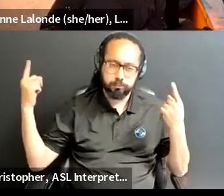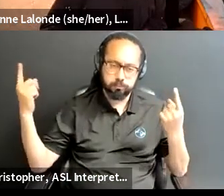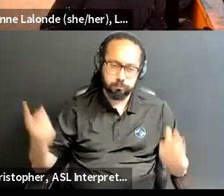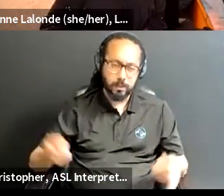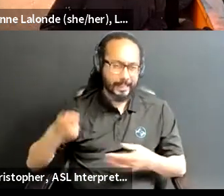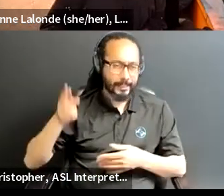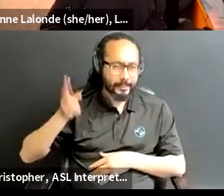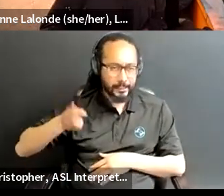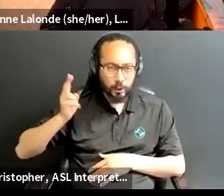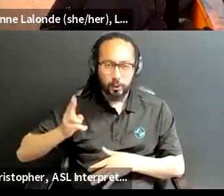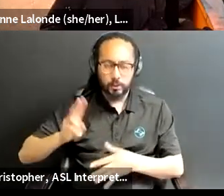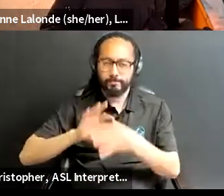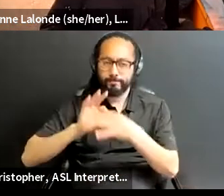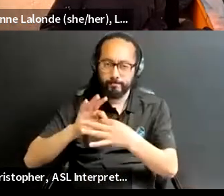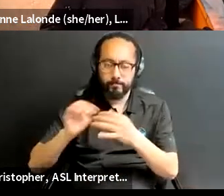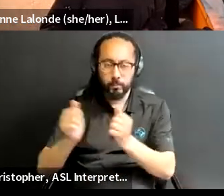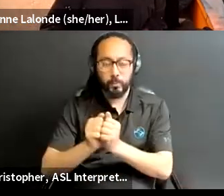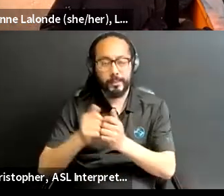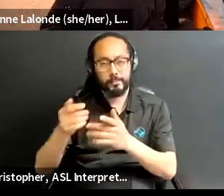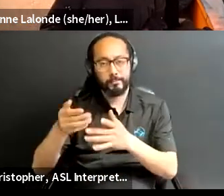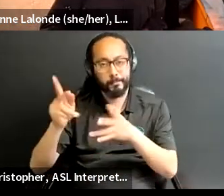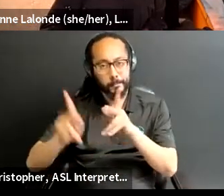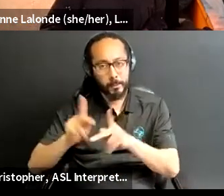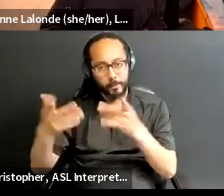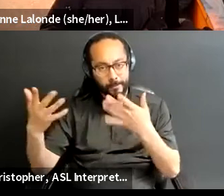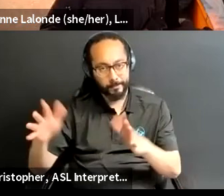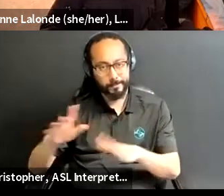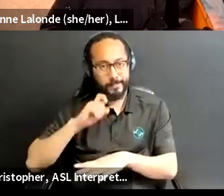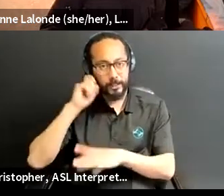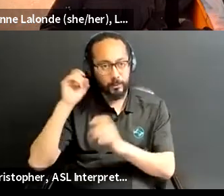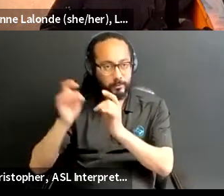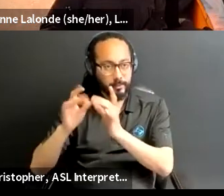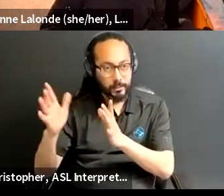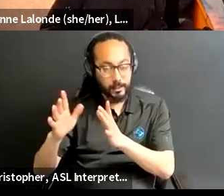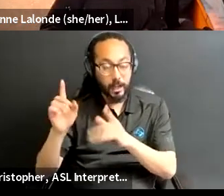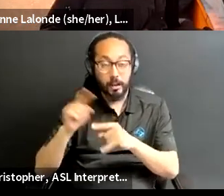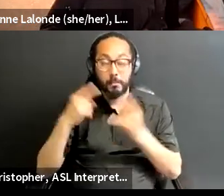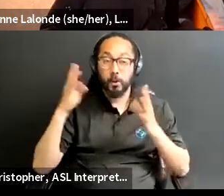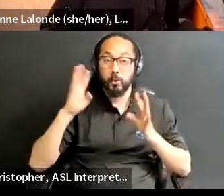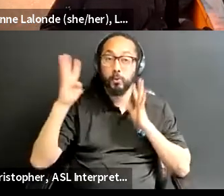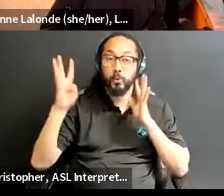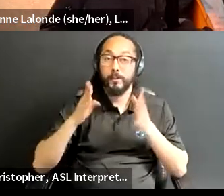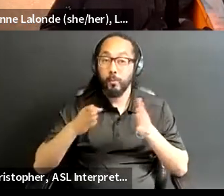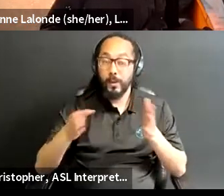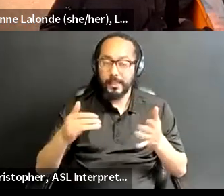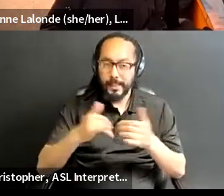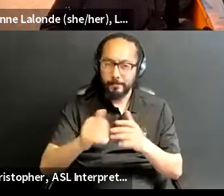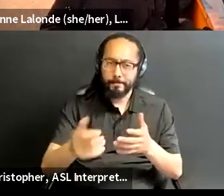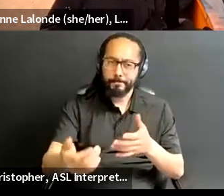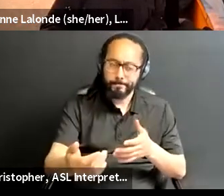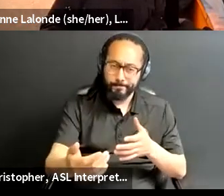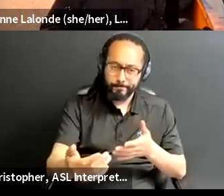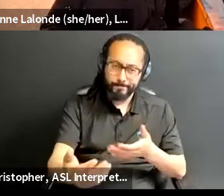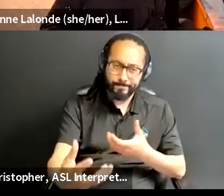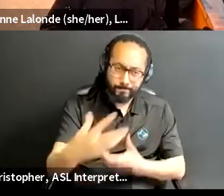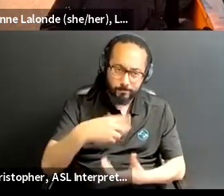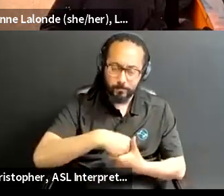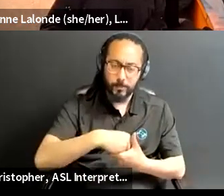charges against them. And so finding creative ways to get them to engage and get that buy-in up front is sort of